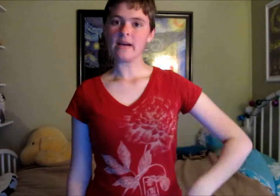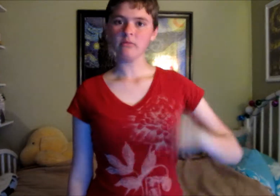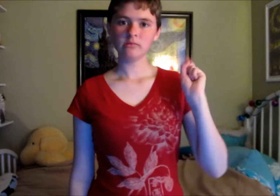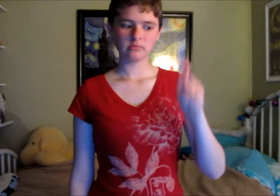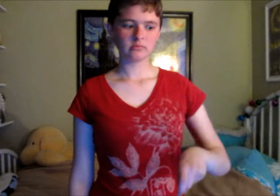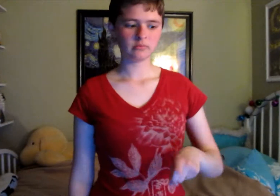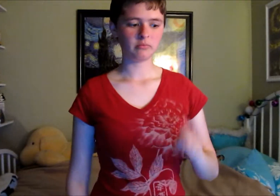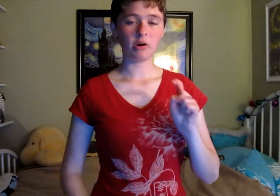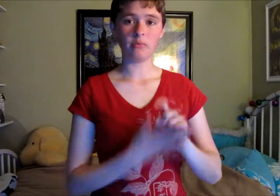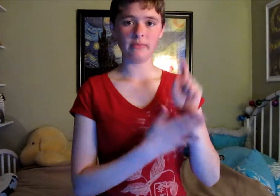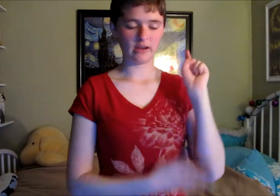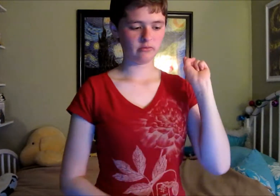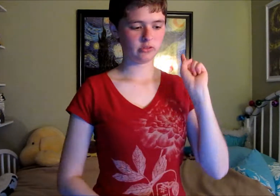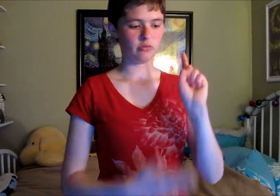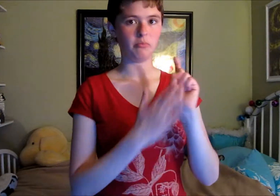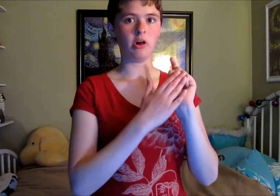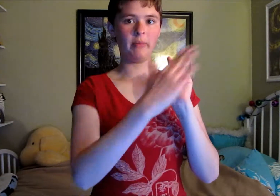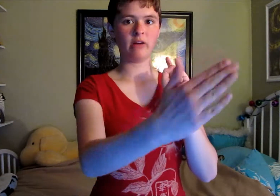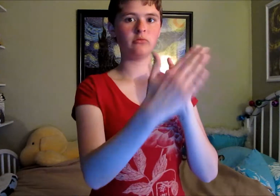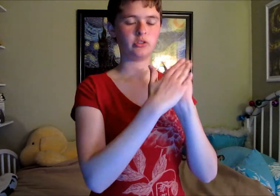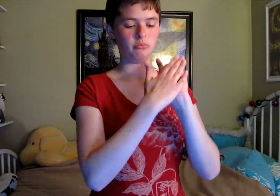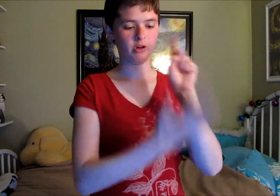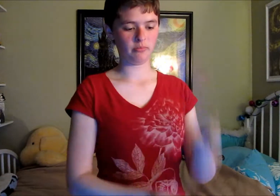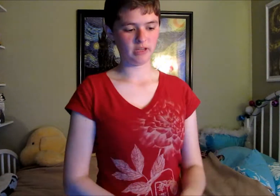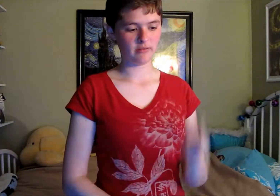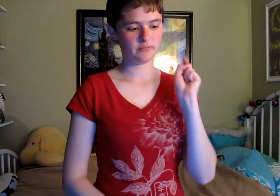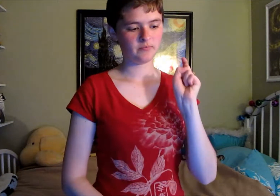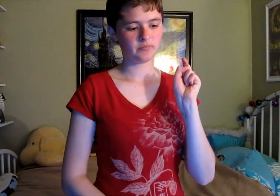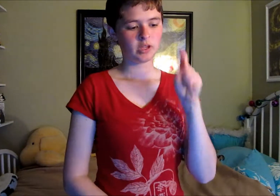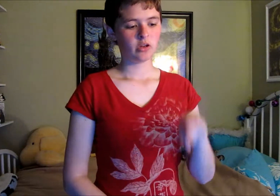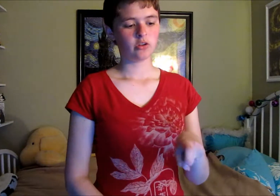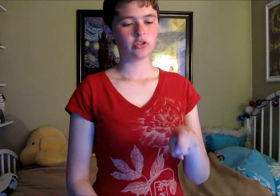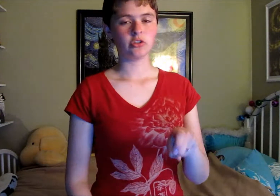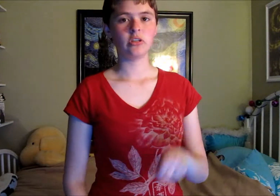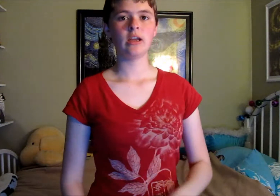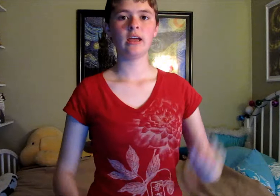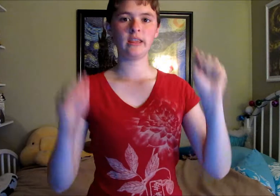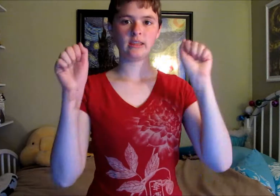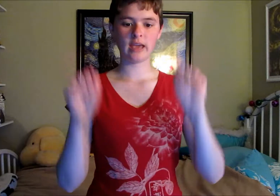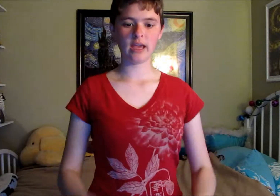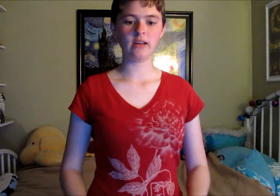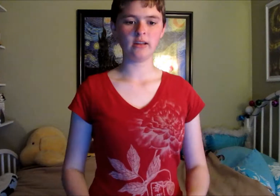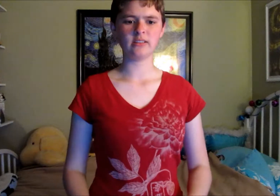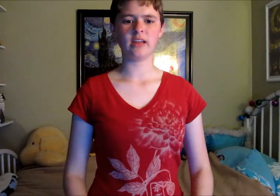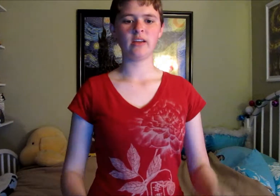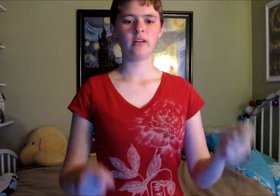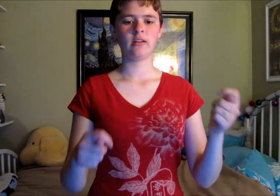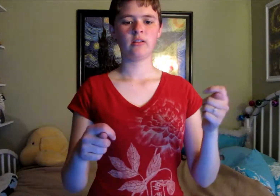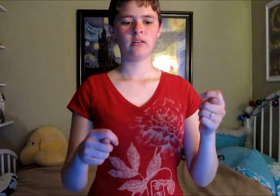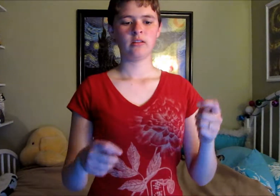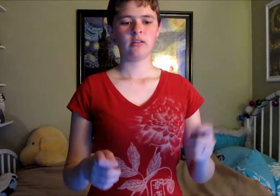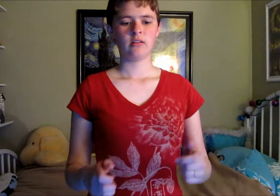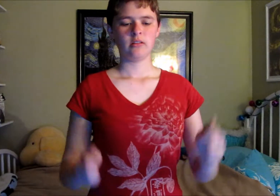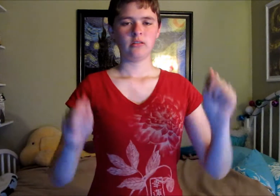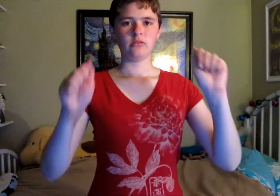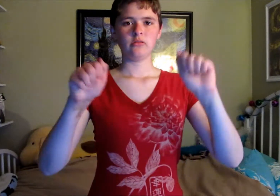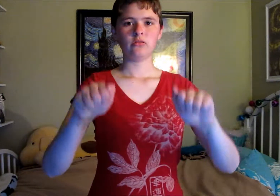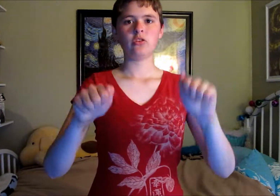down, palm down, so palm out to palm down. Should, can is like 2